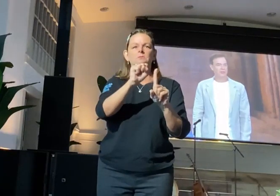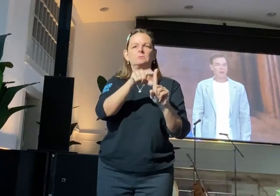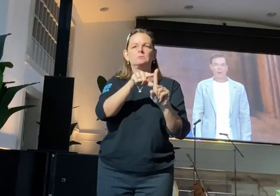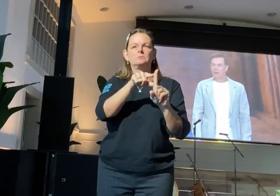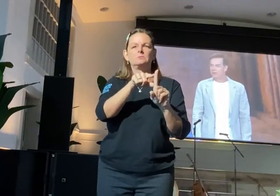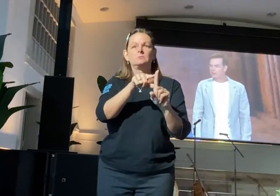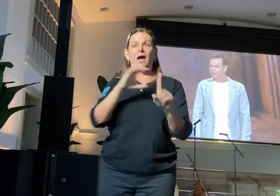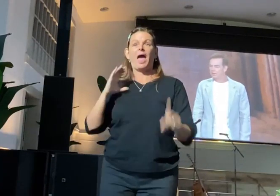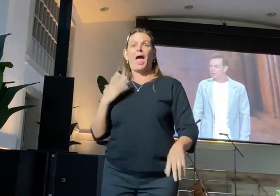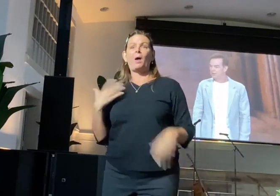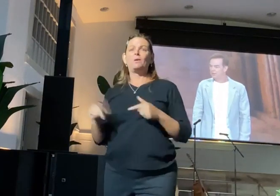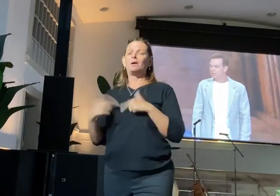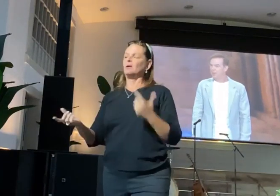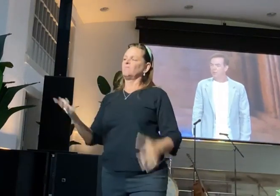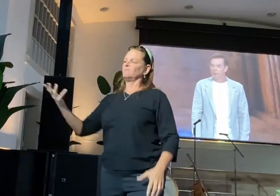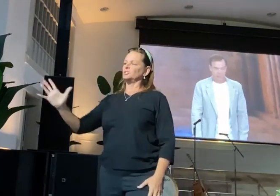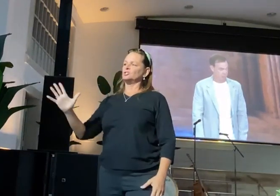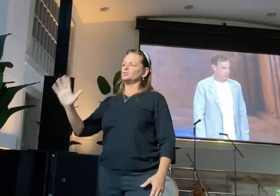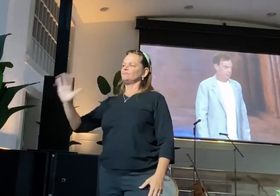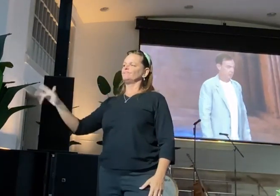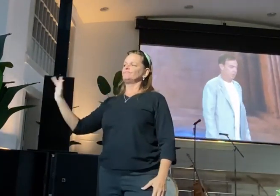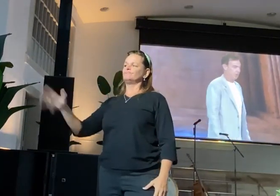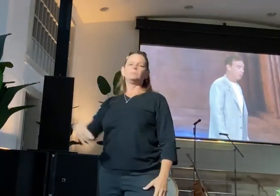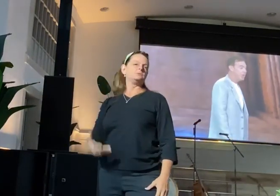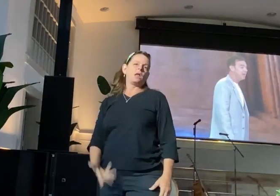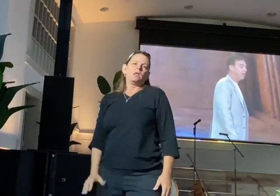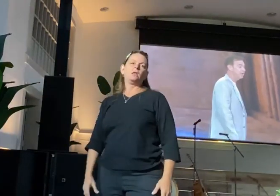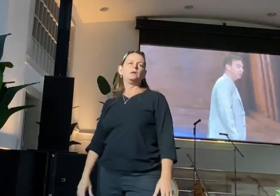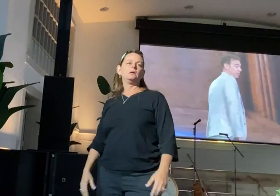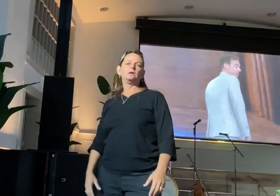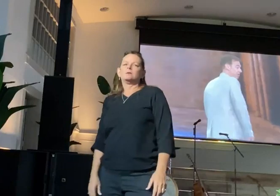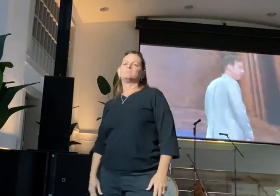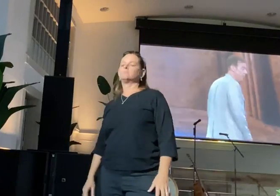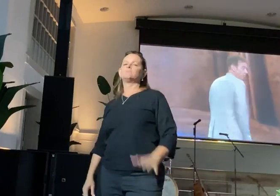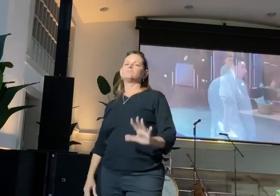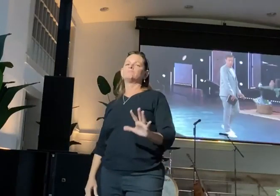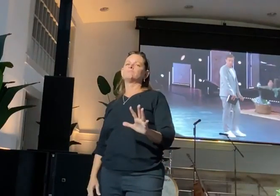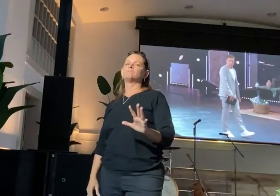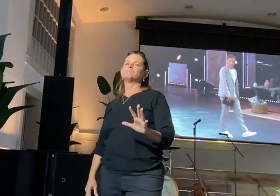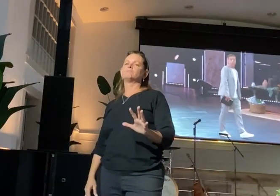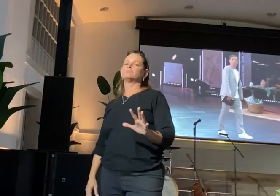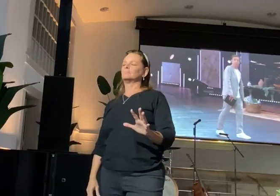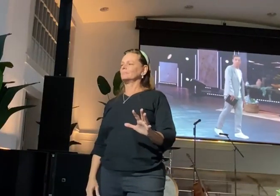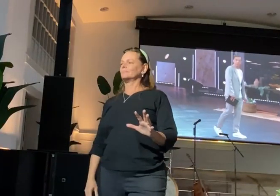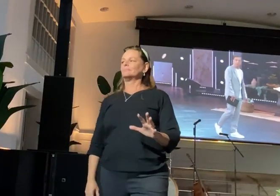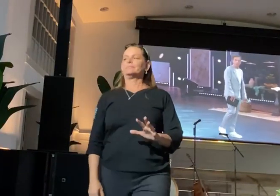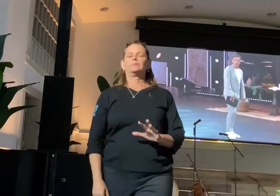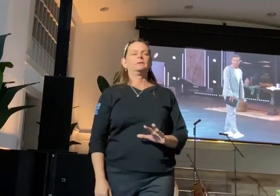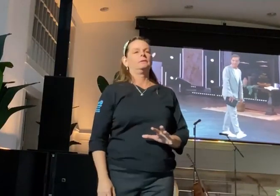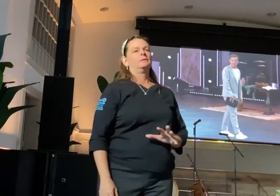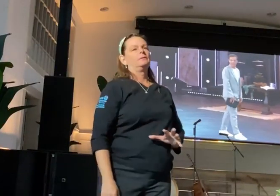We don't treat our Judas that way. Man, we give our Judases the cold shoulder. Little snake